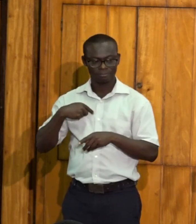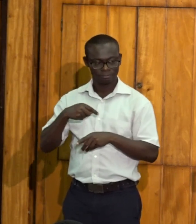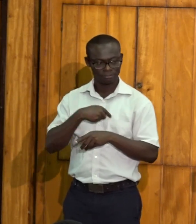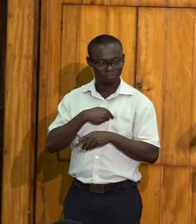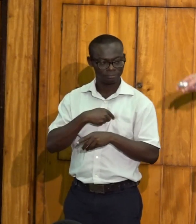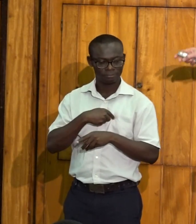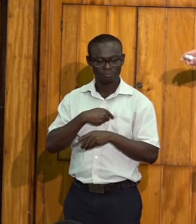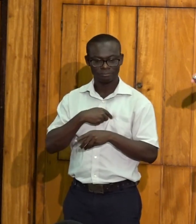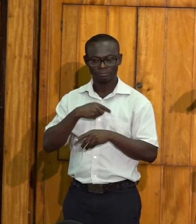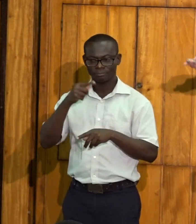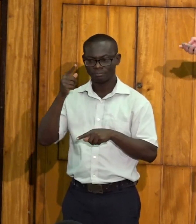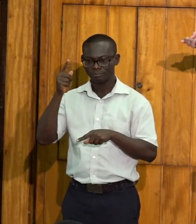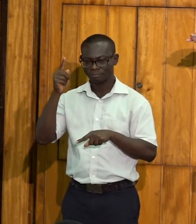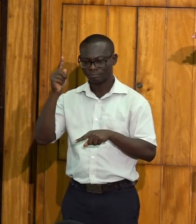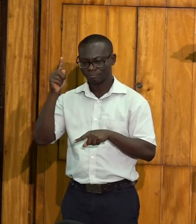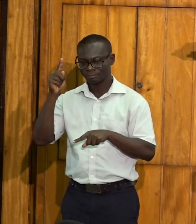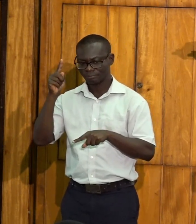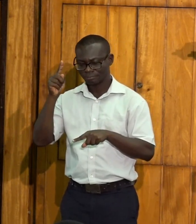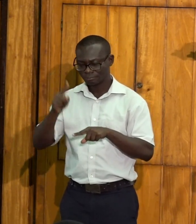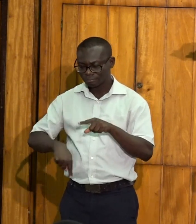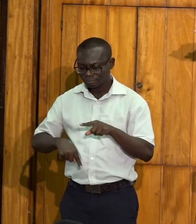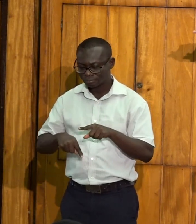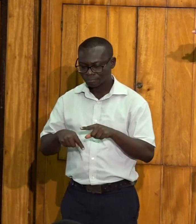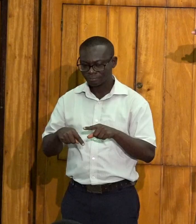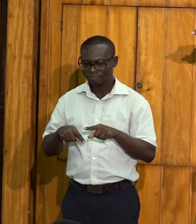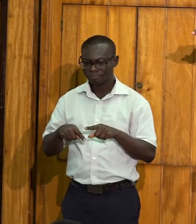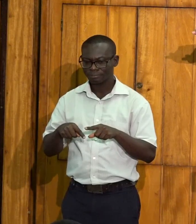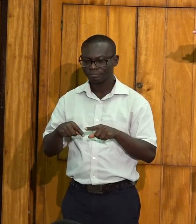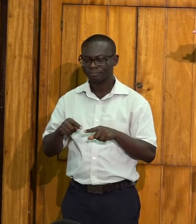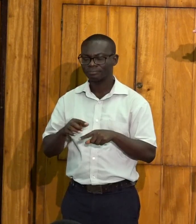We came up with quite